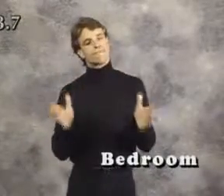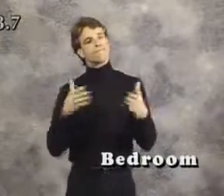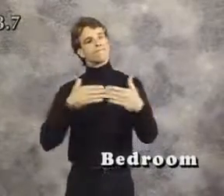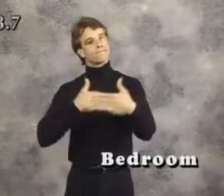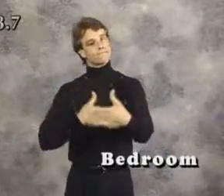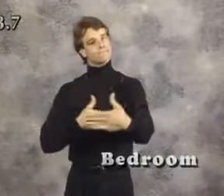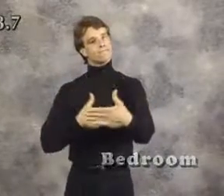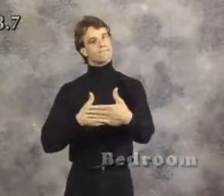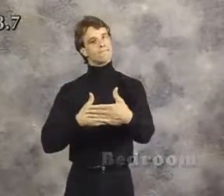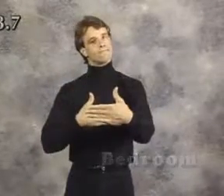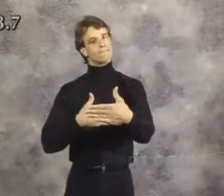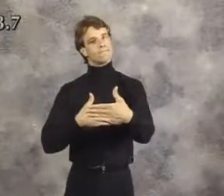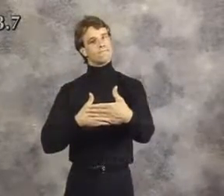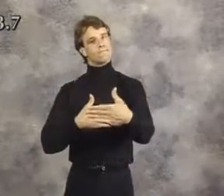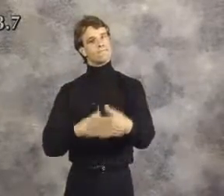Bedroom.